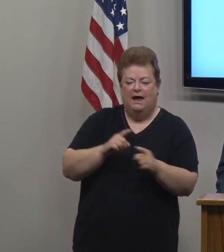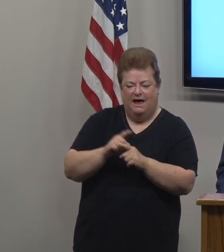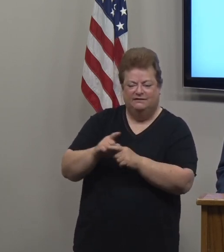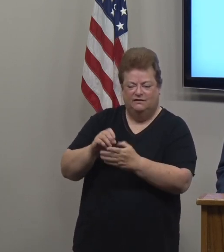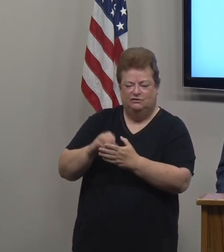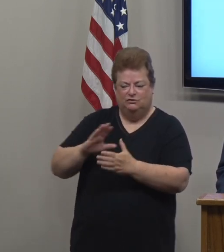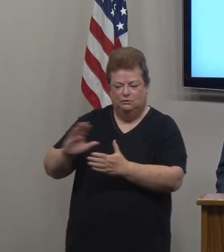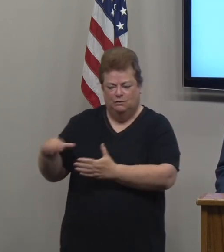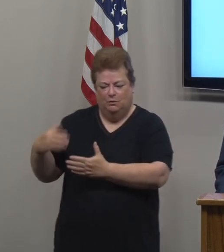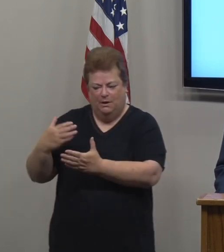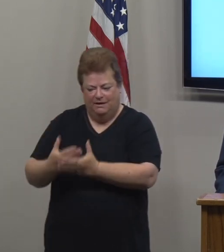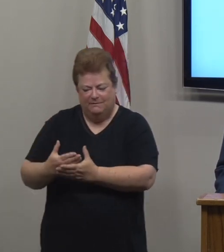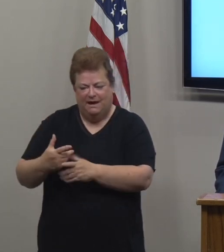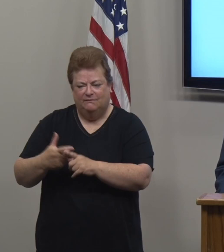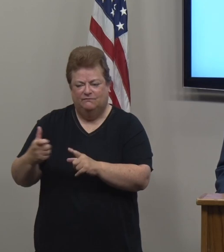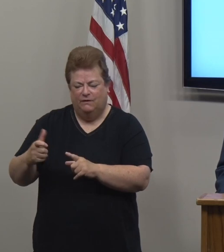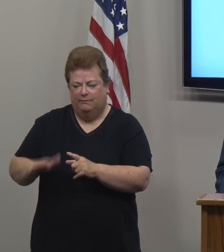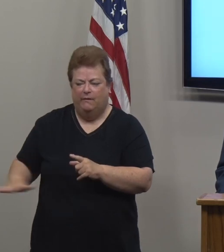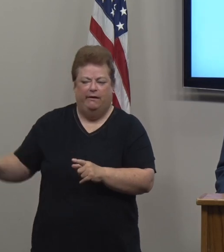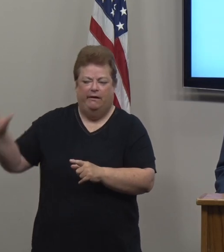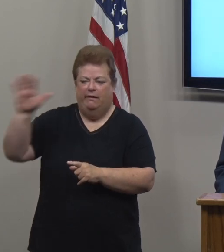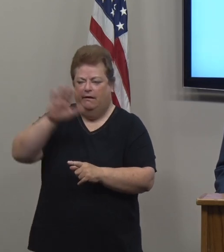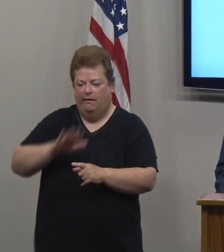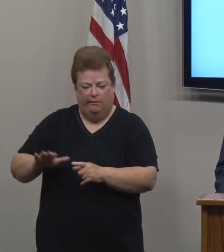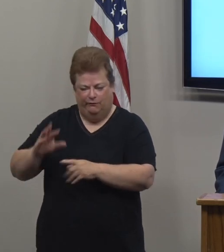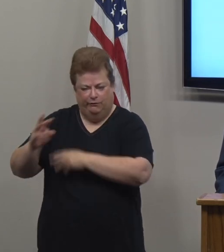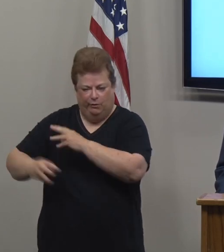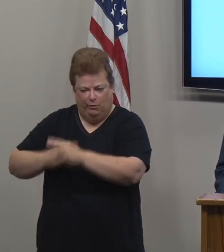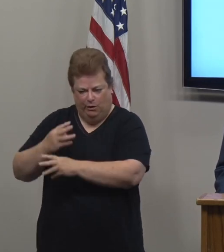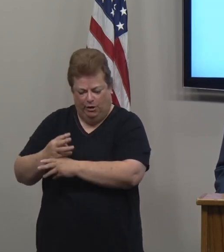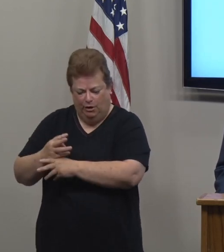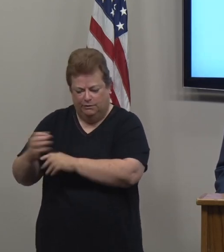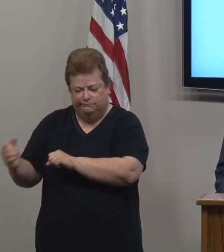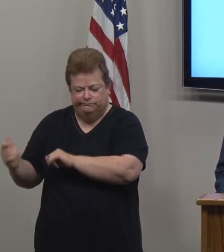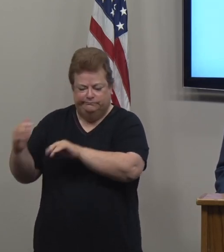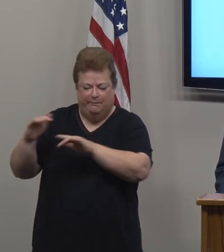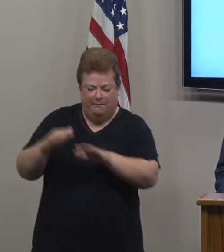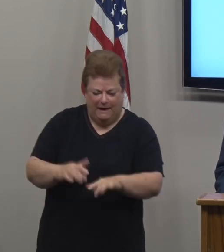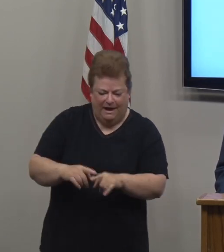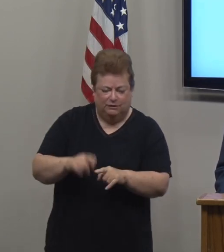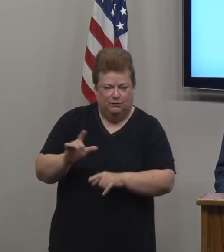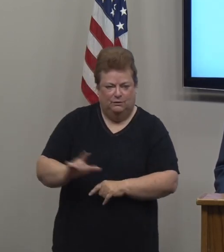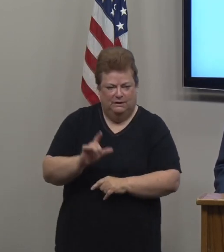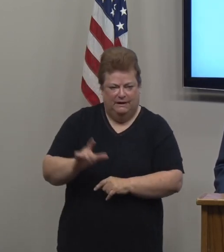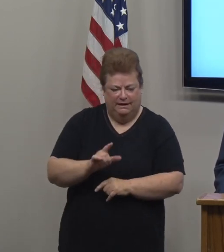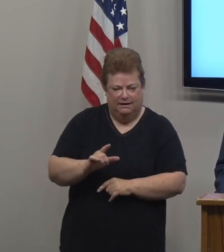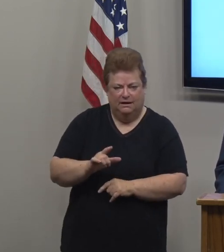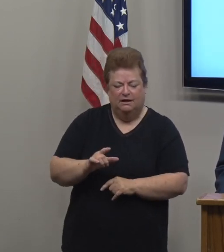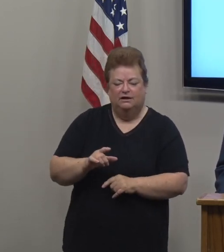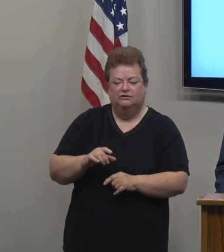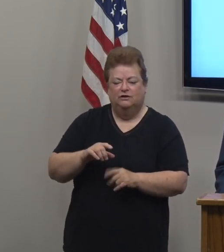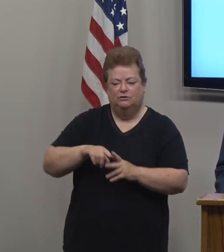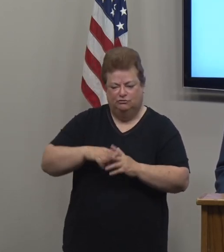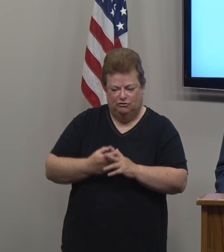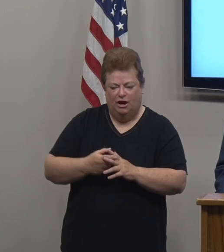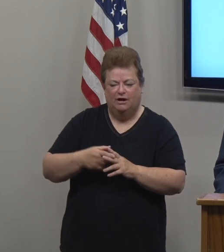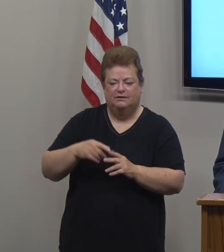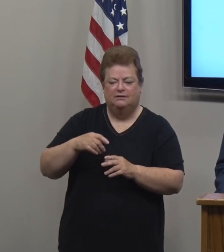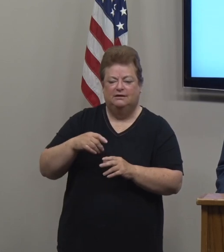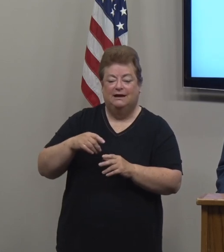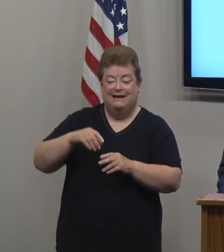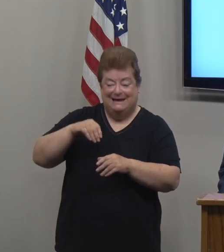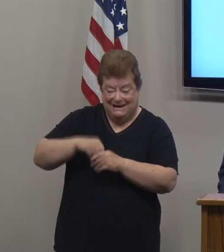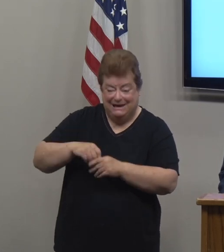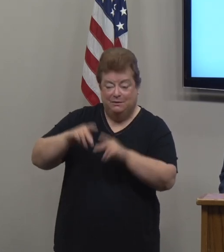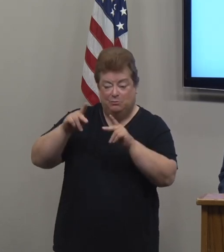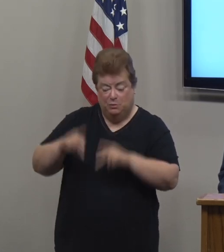back to Lincoln from across the world. Began in-person instruction on campus on August